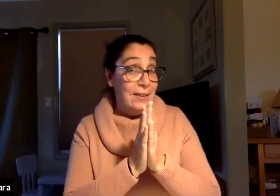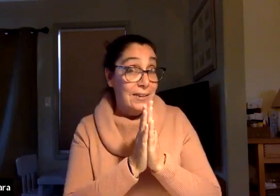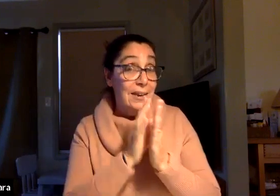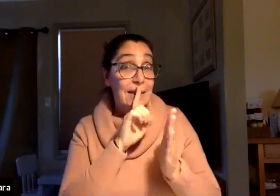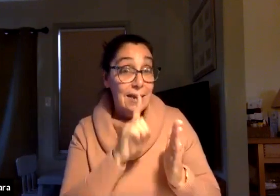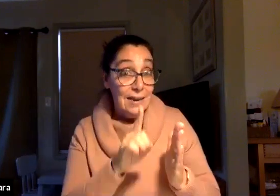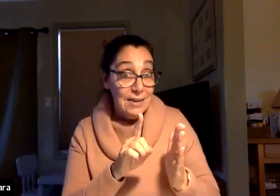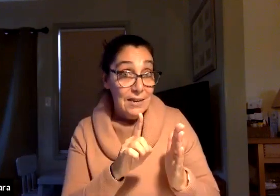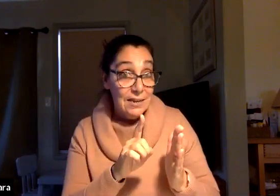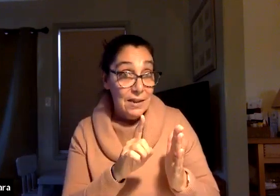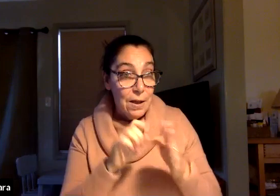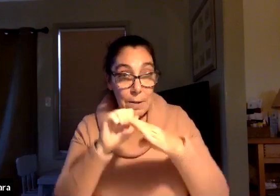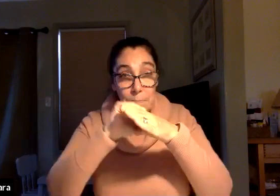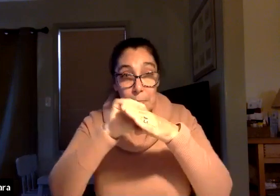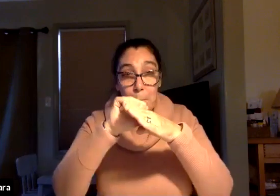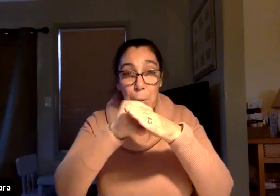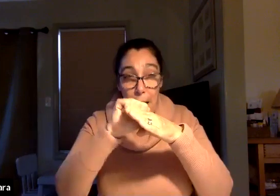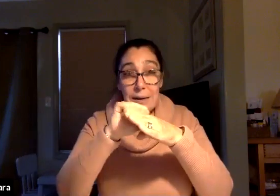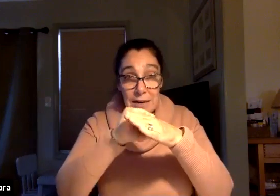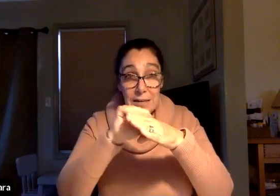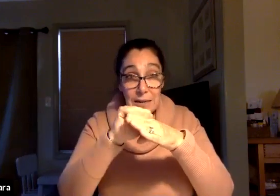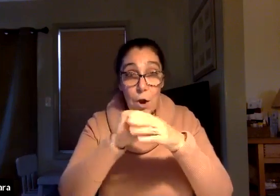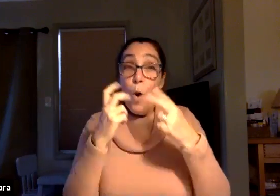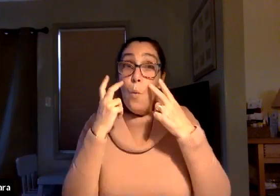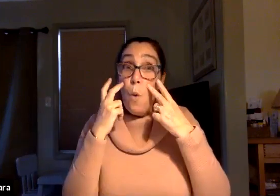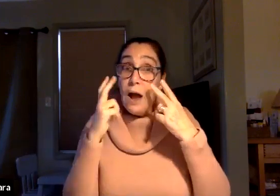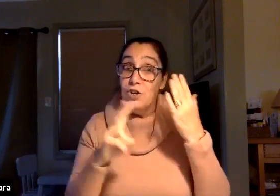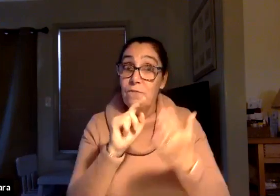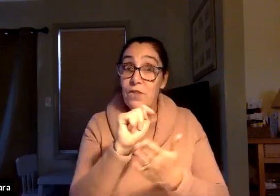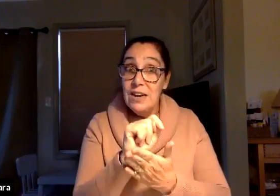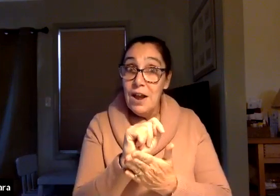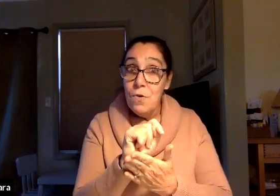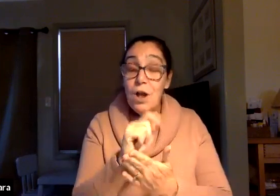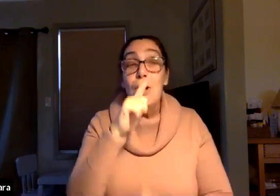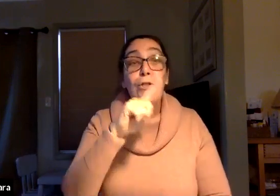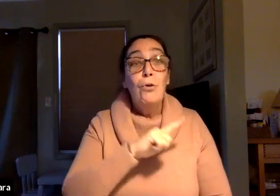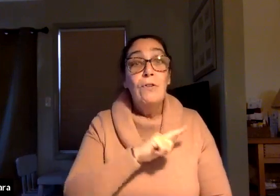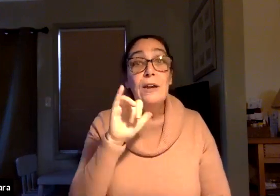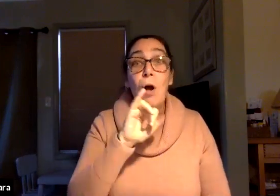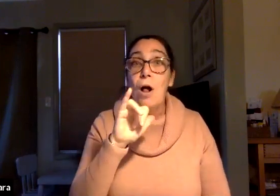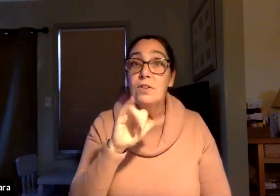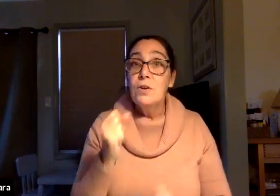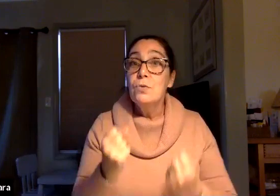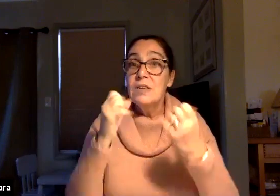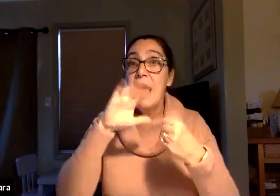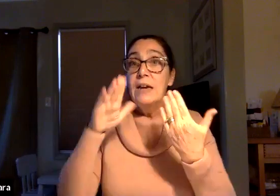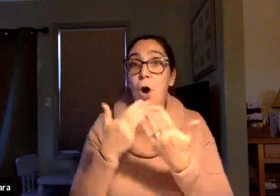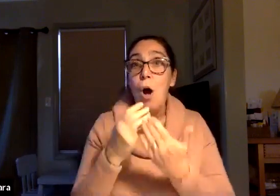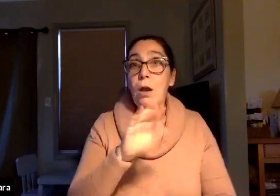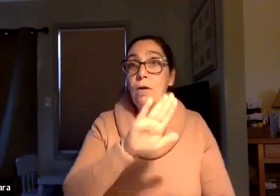ask is practice, watch the video. Laureen also signed all of